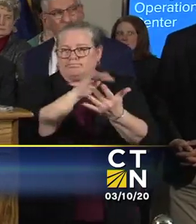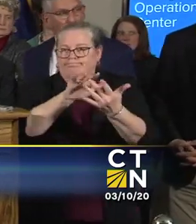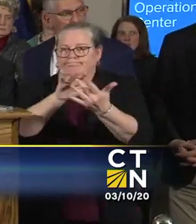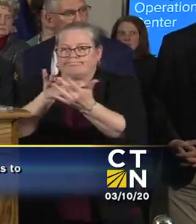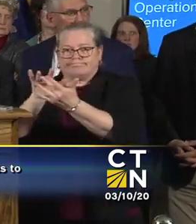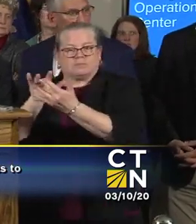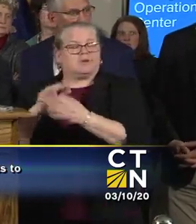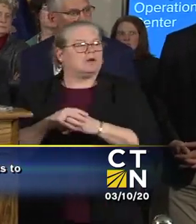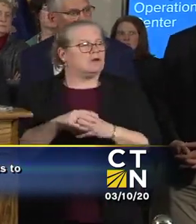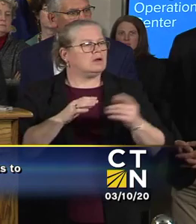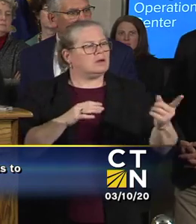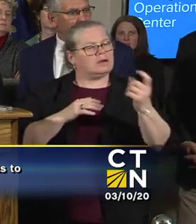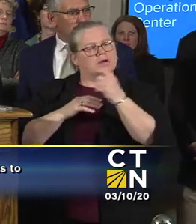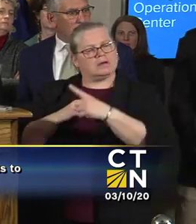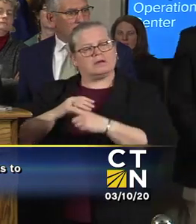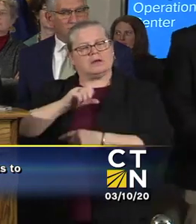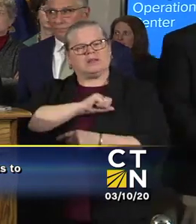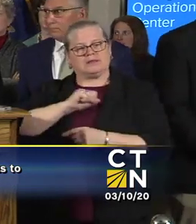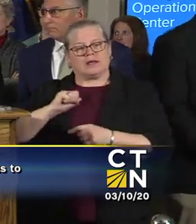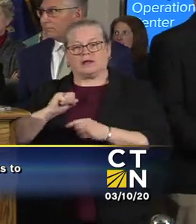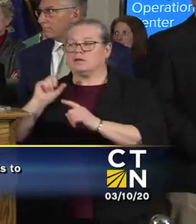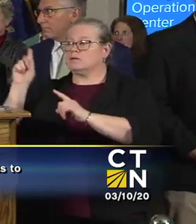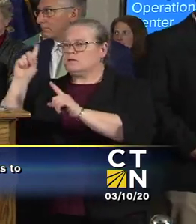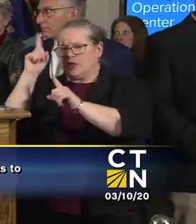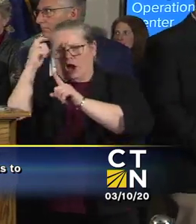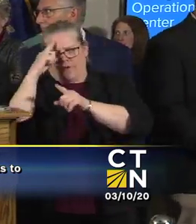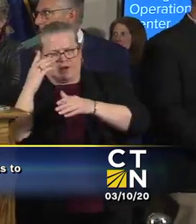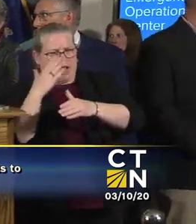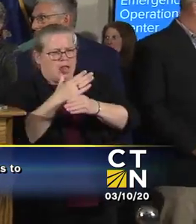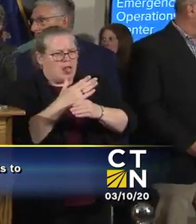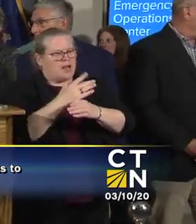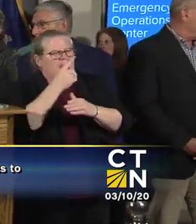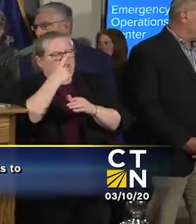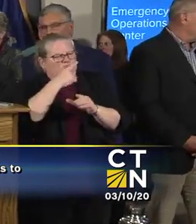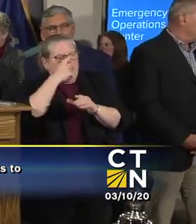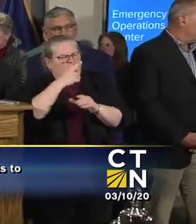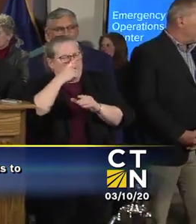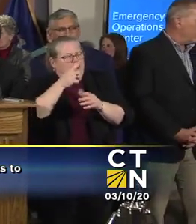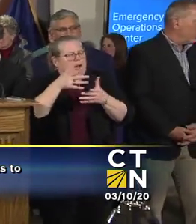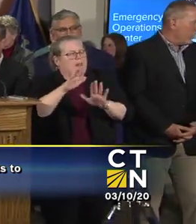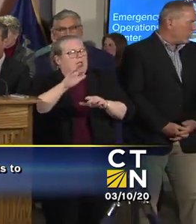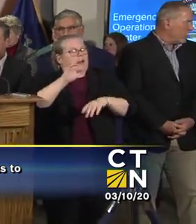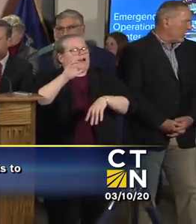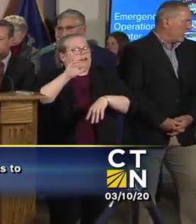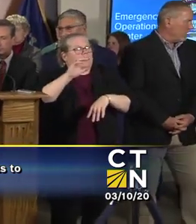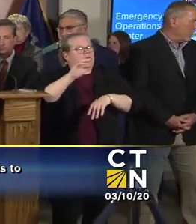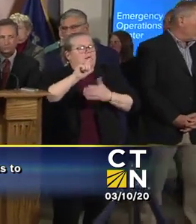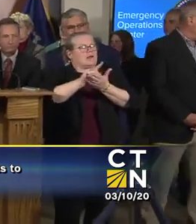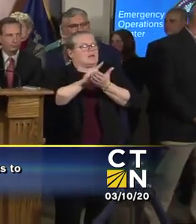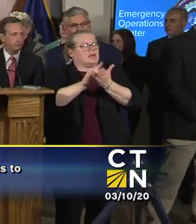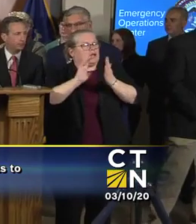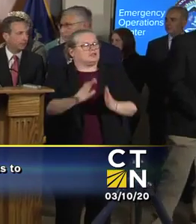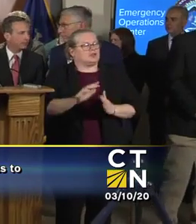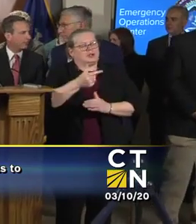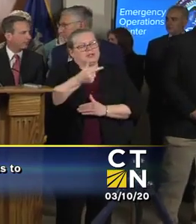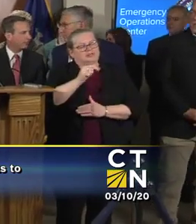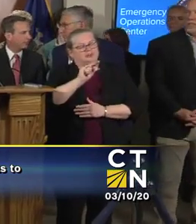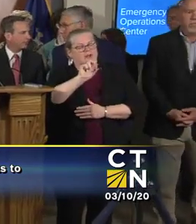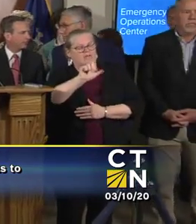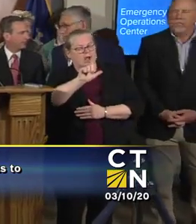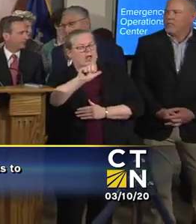Senator Haskell had sent out a tweet. Could I just, 1 second, maybe let the Attorney General just say a couple things, then we'll Thank open up you. the questions for everybody. Thank